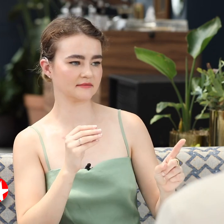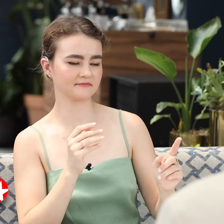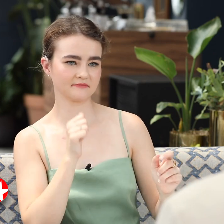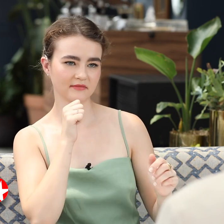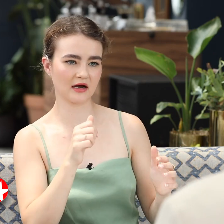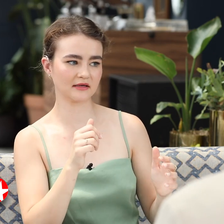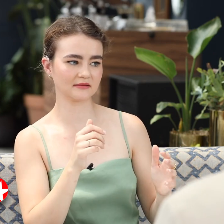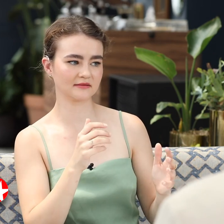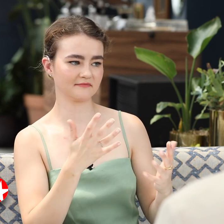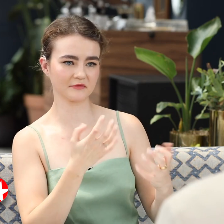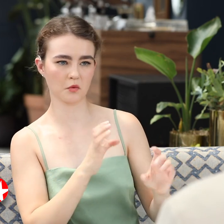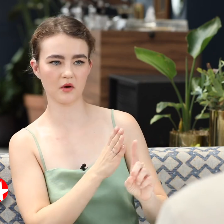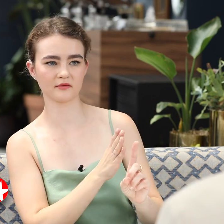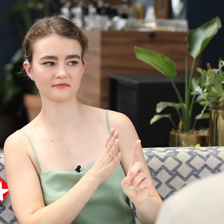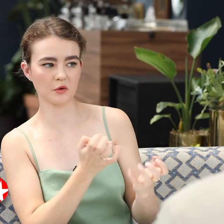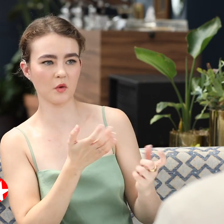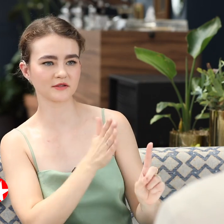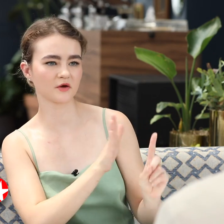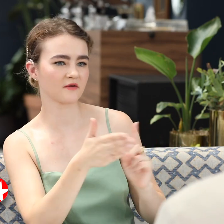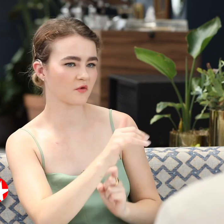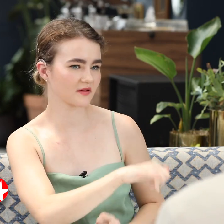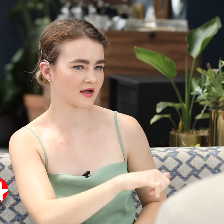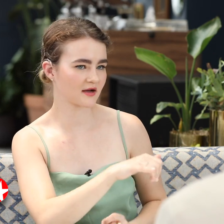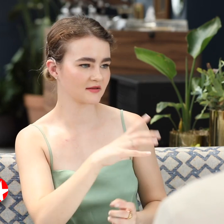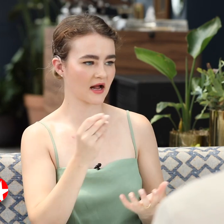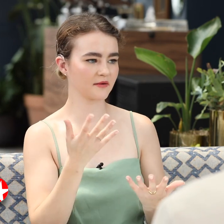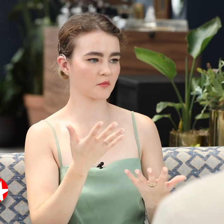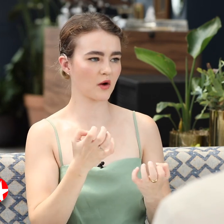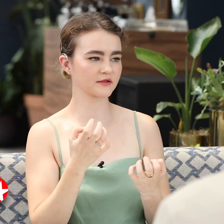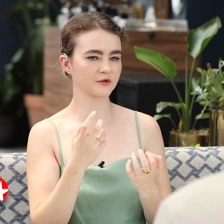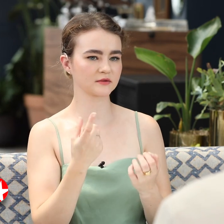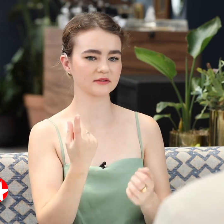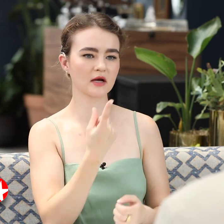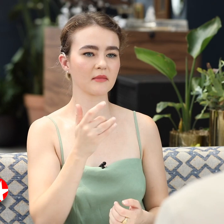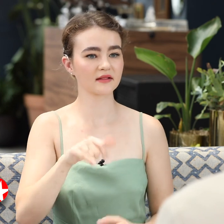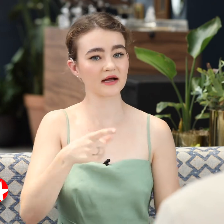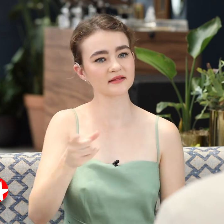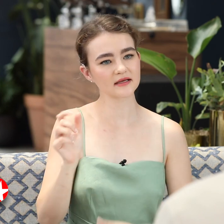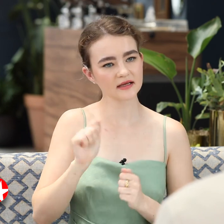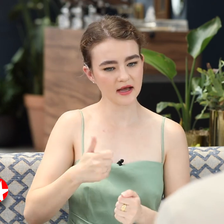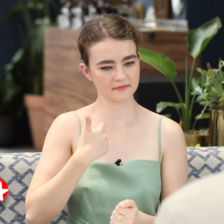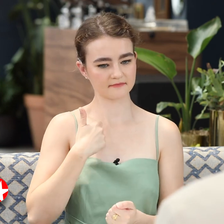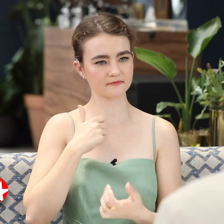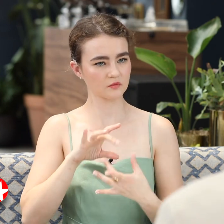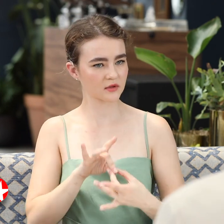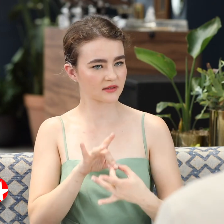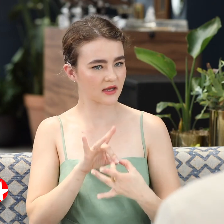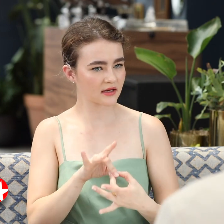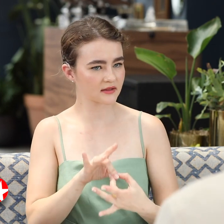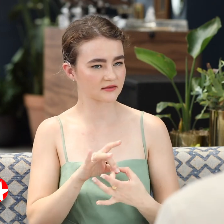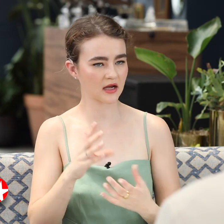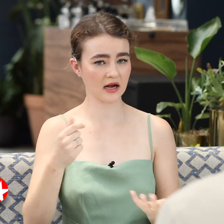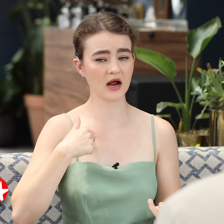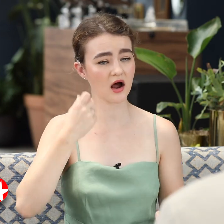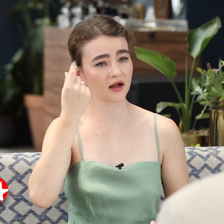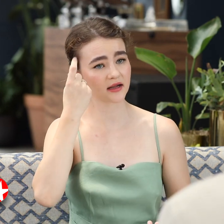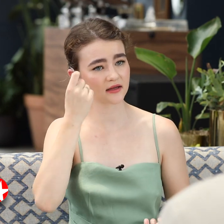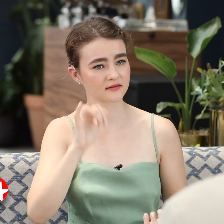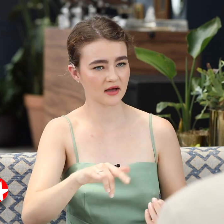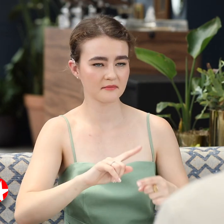see someone different, they want to avoid difference, actually. And it's something that you know, I